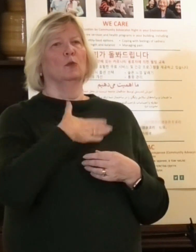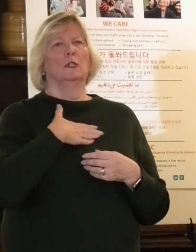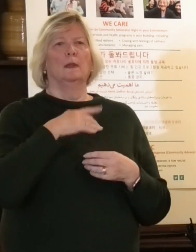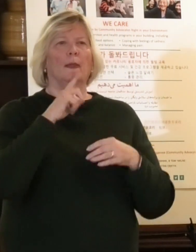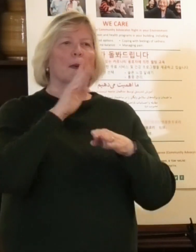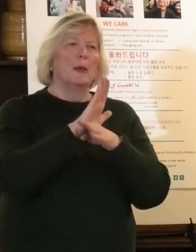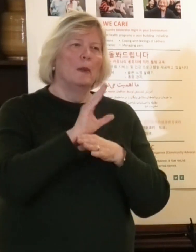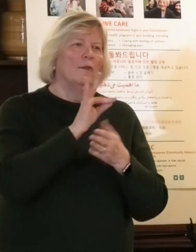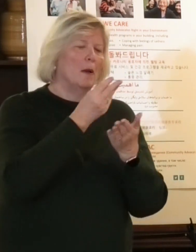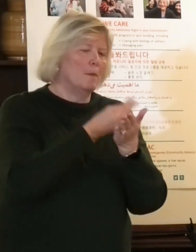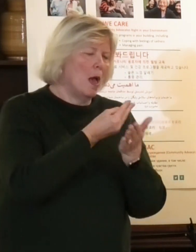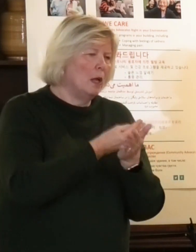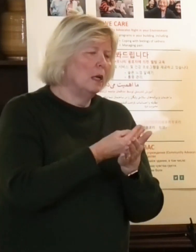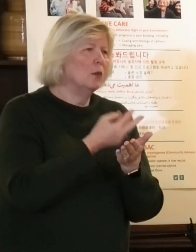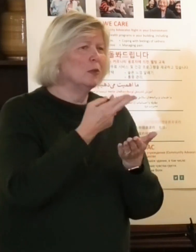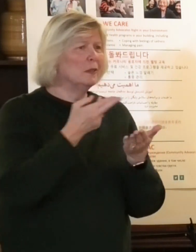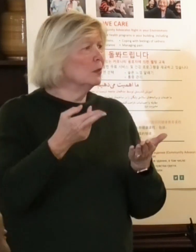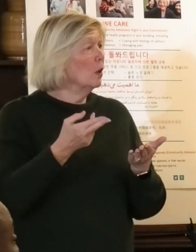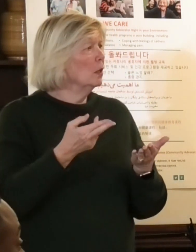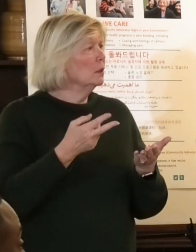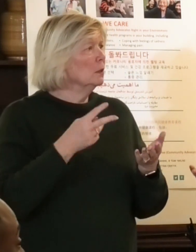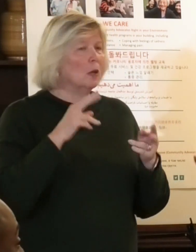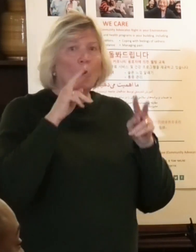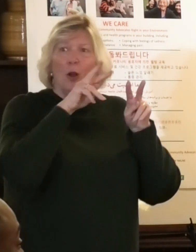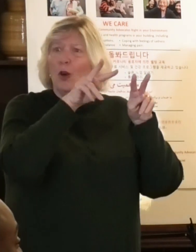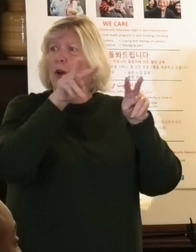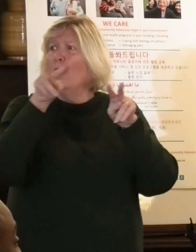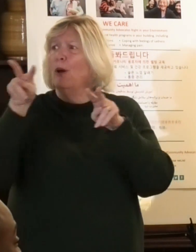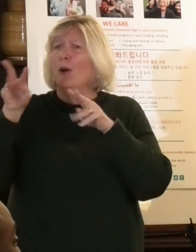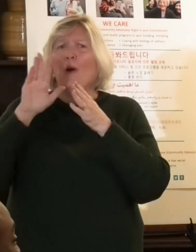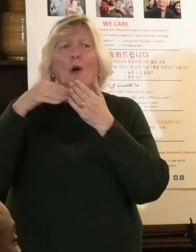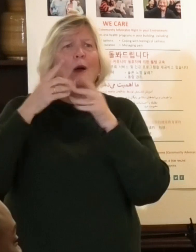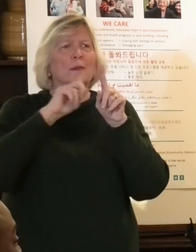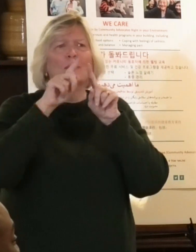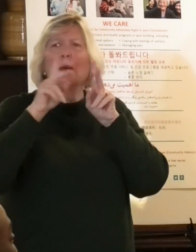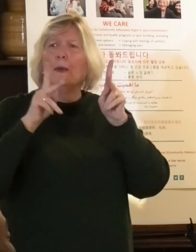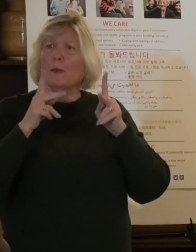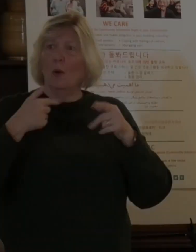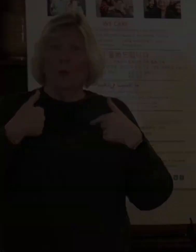money and resources. Look at all these people we have to help us.